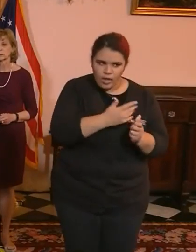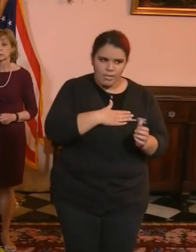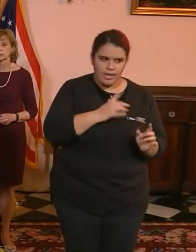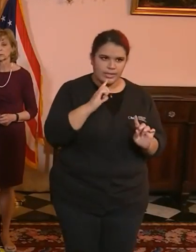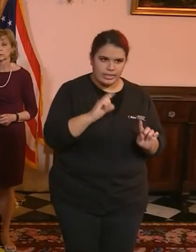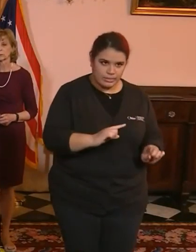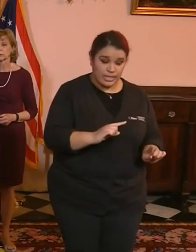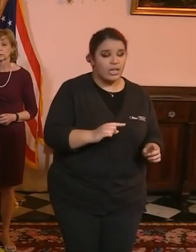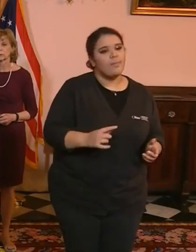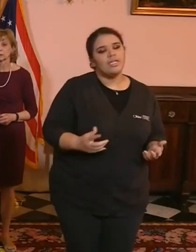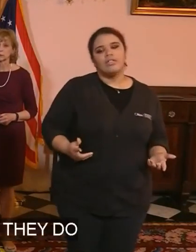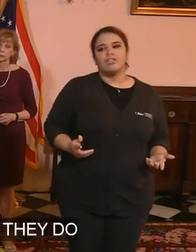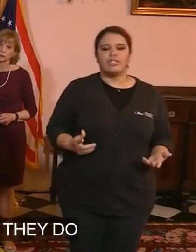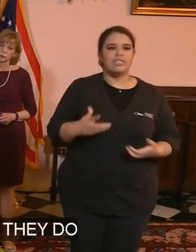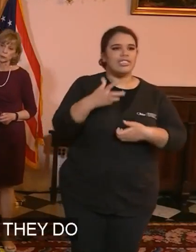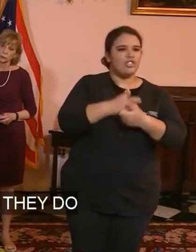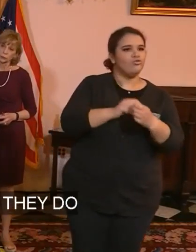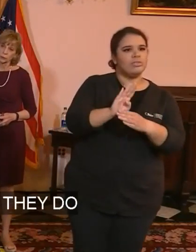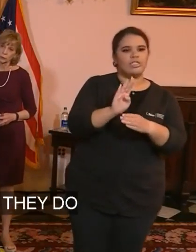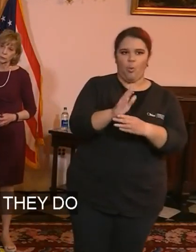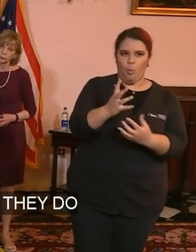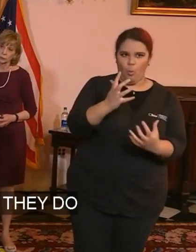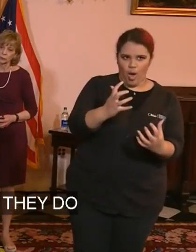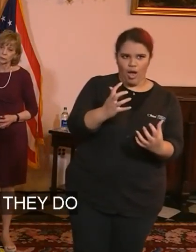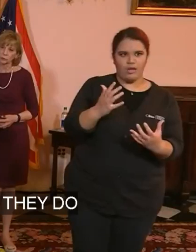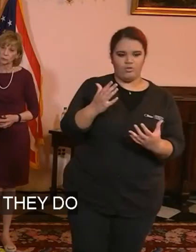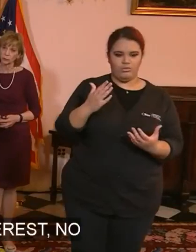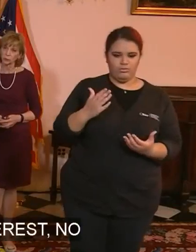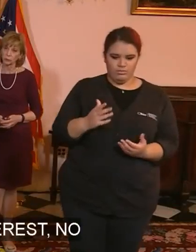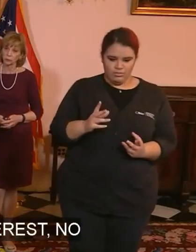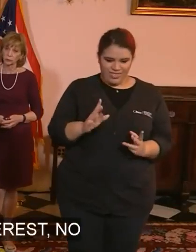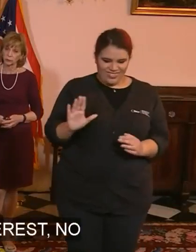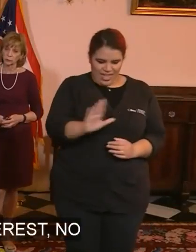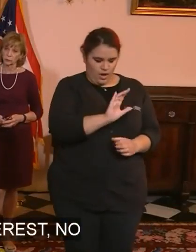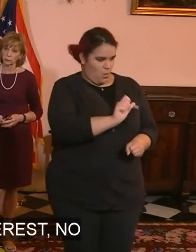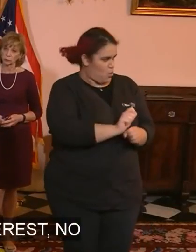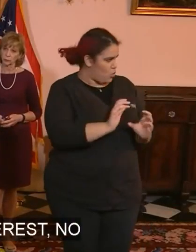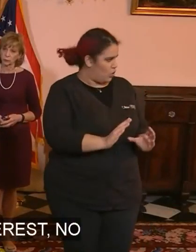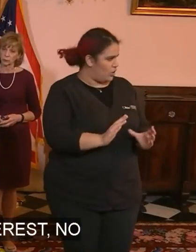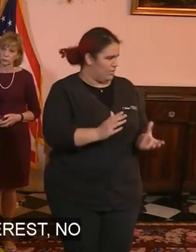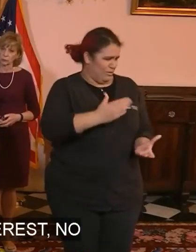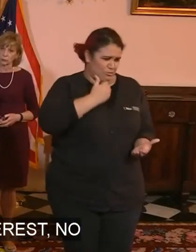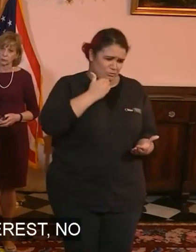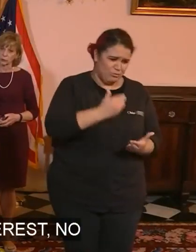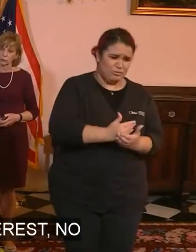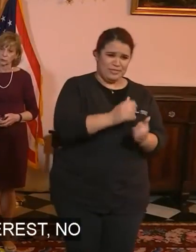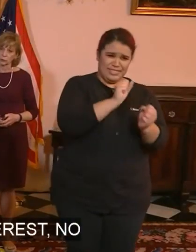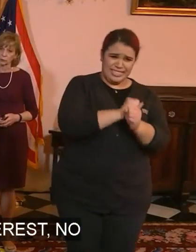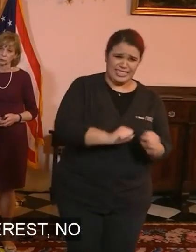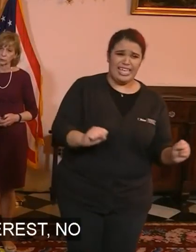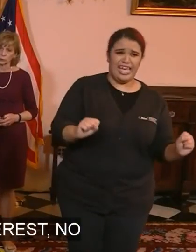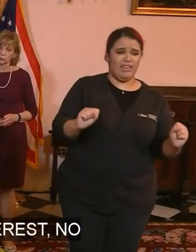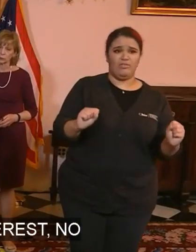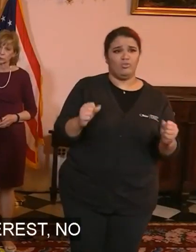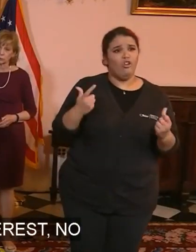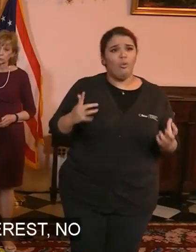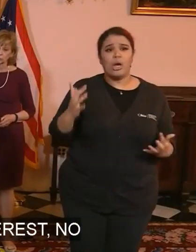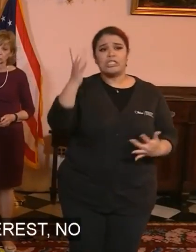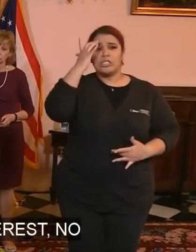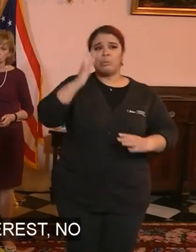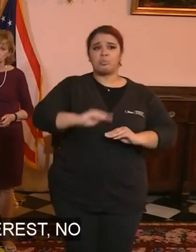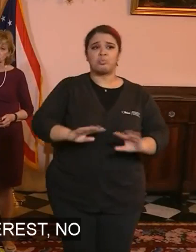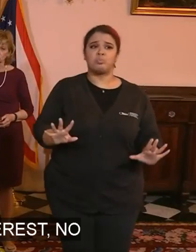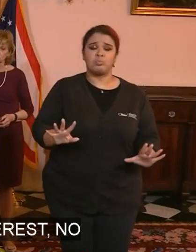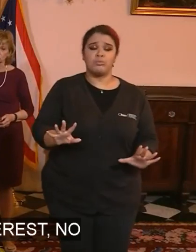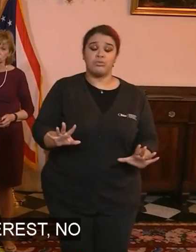obviously, they want a good workforce. And no one wants to see anybody get sick or see this virus spread through a company. But it's